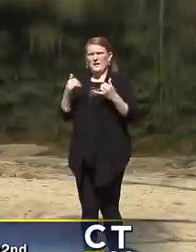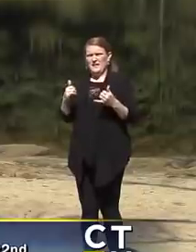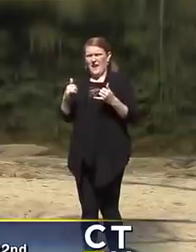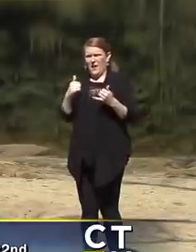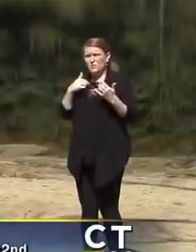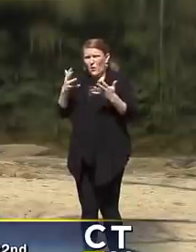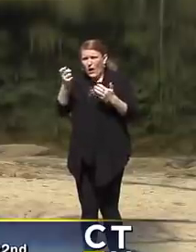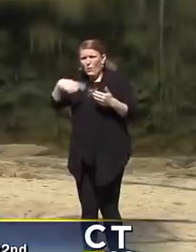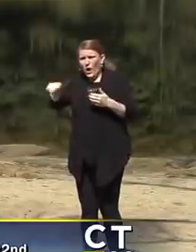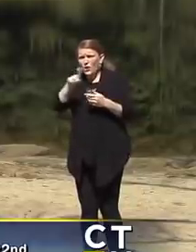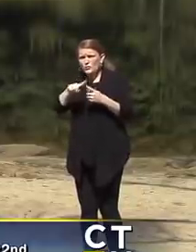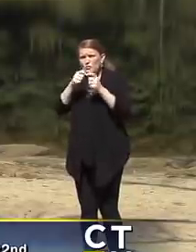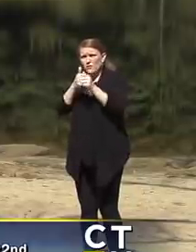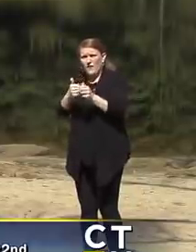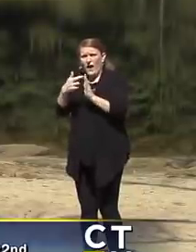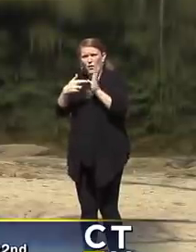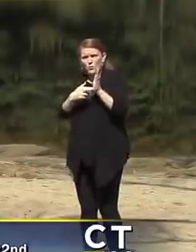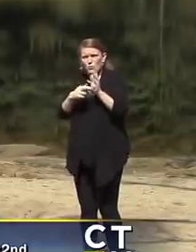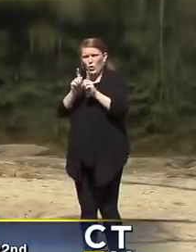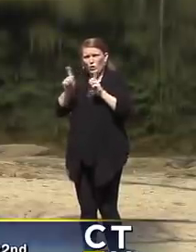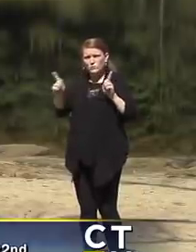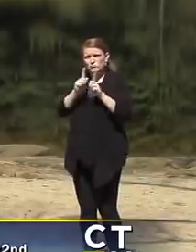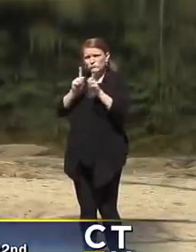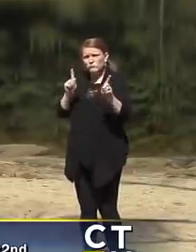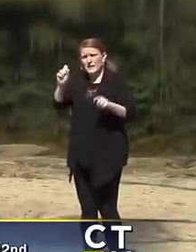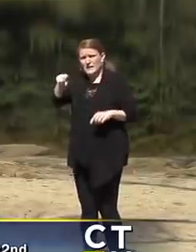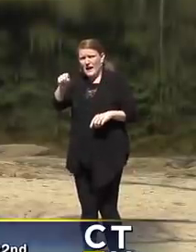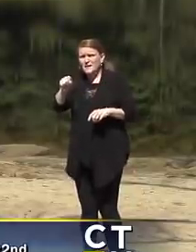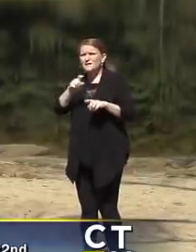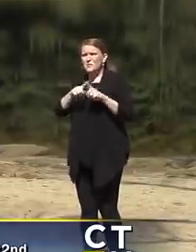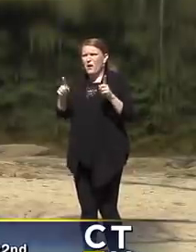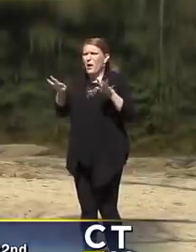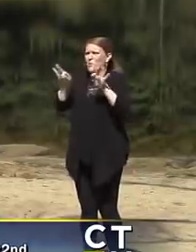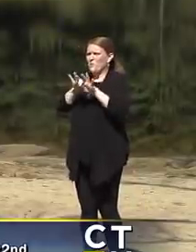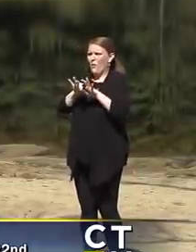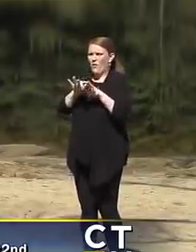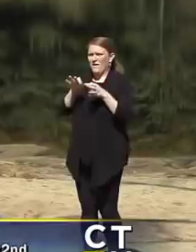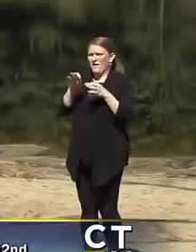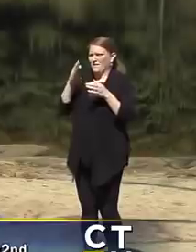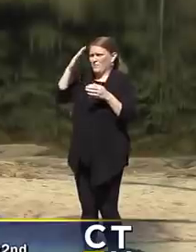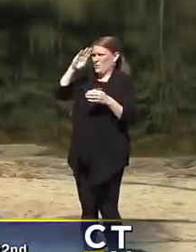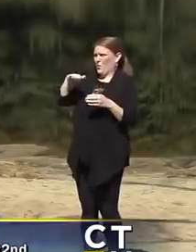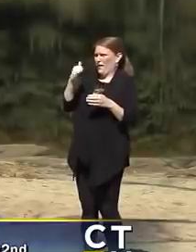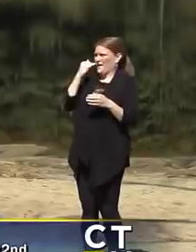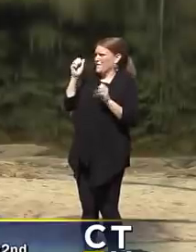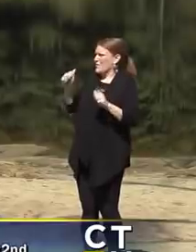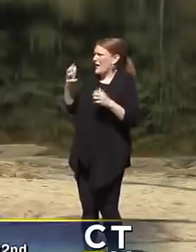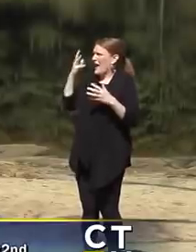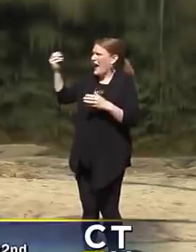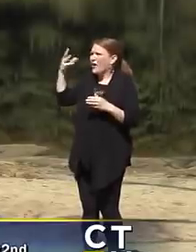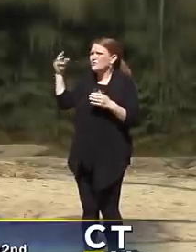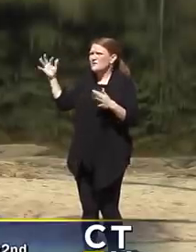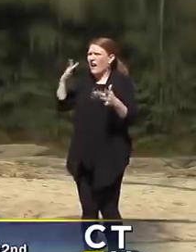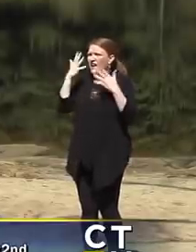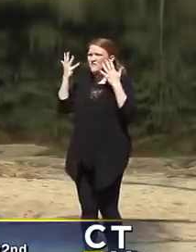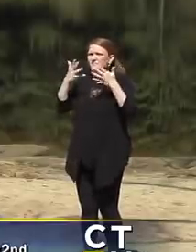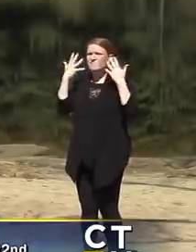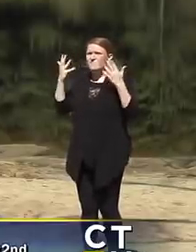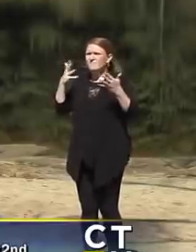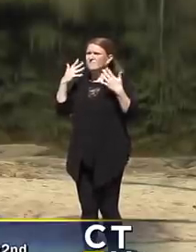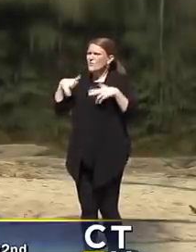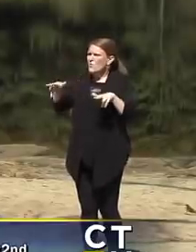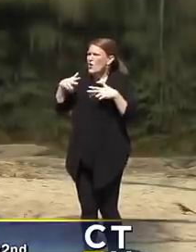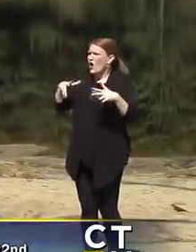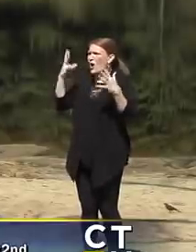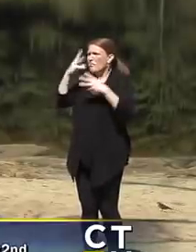an amazing setting like Gay City State Park can do to people's not just physical well-being, but mental health and dealing